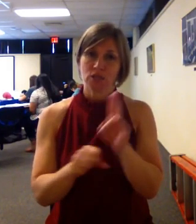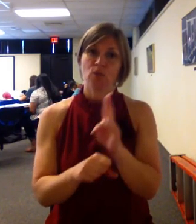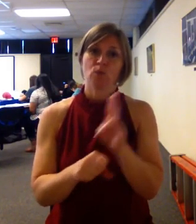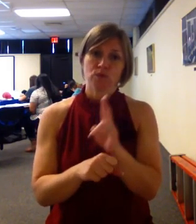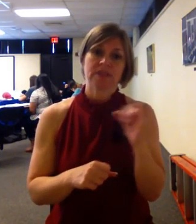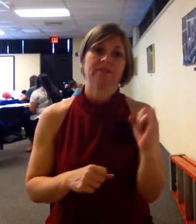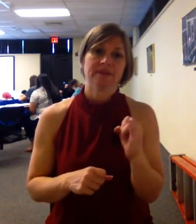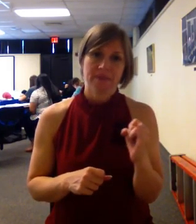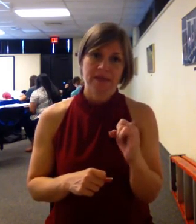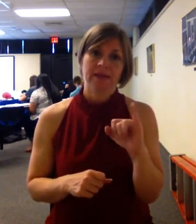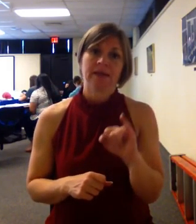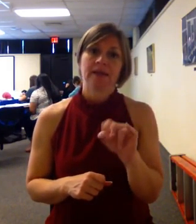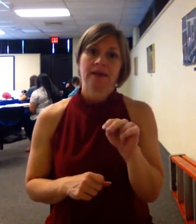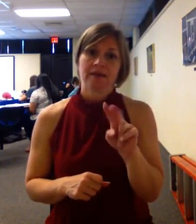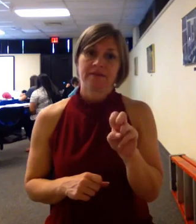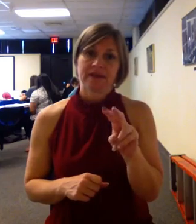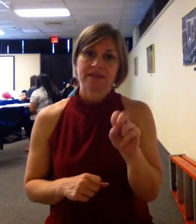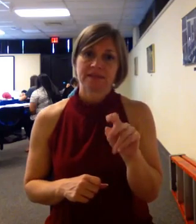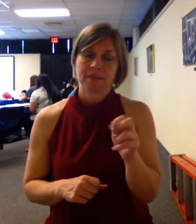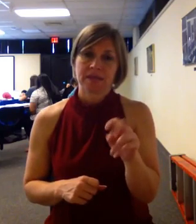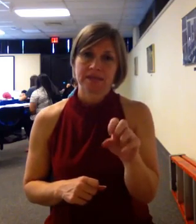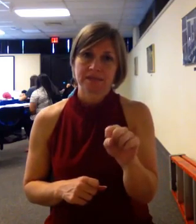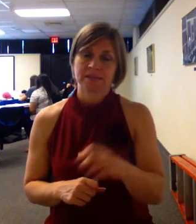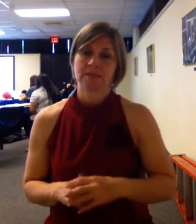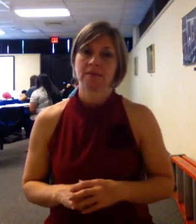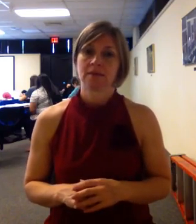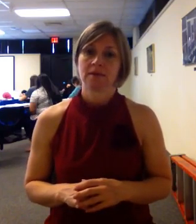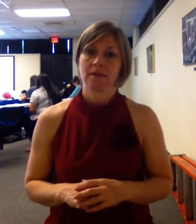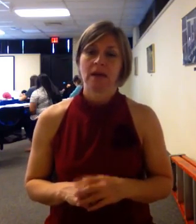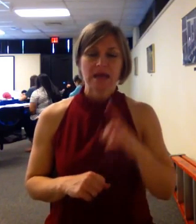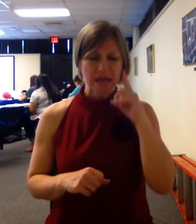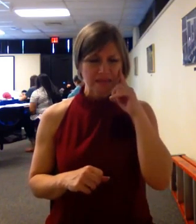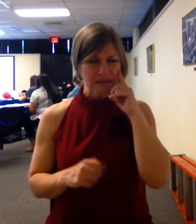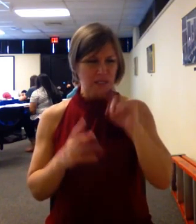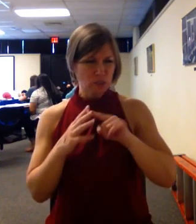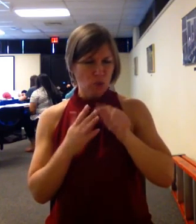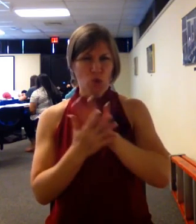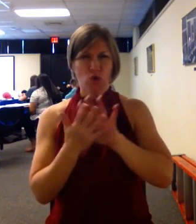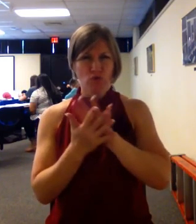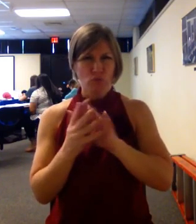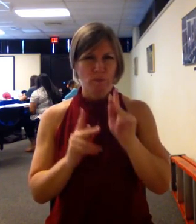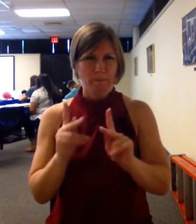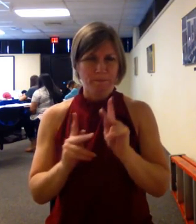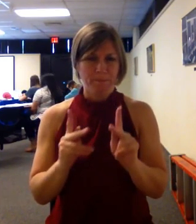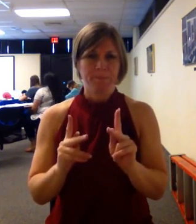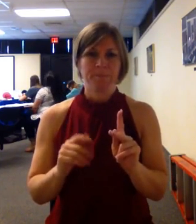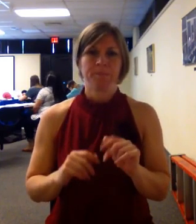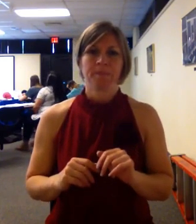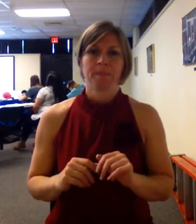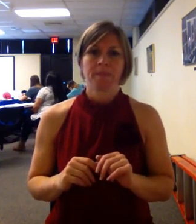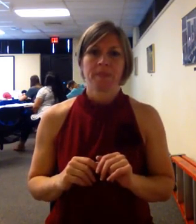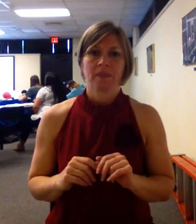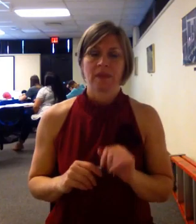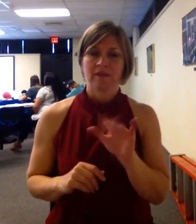investments. You're just getting, this is, and I think it starts to confuse people because when you're looking at 5 months of returns and you want